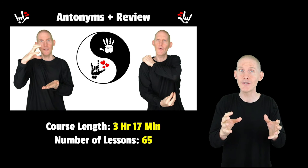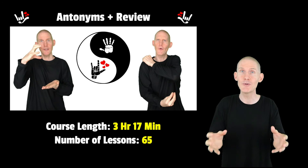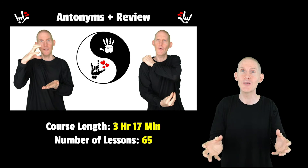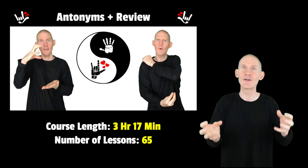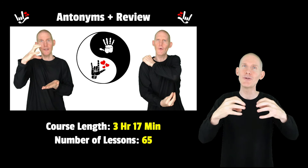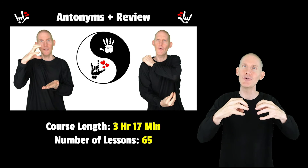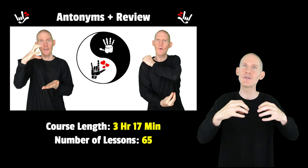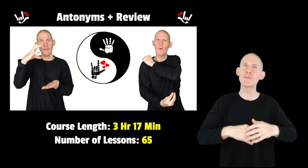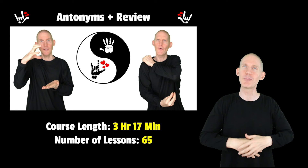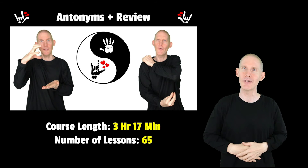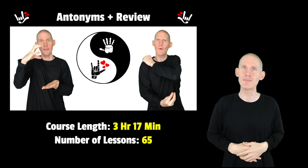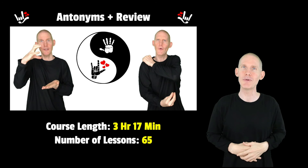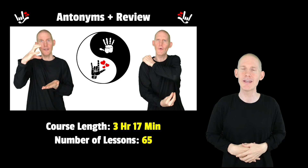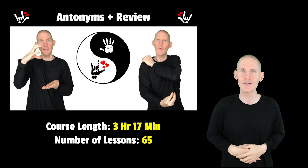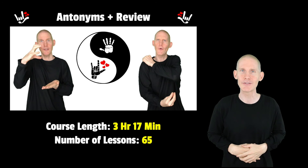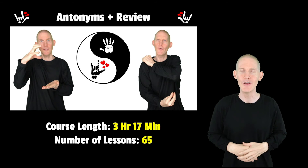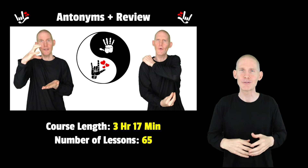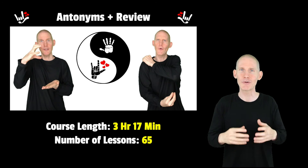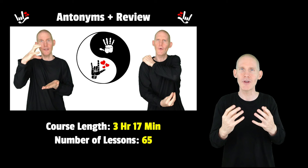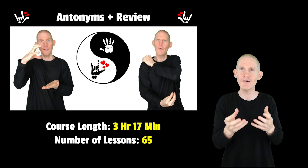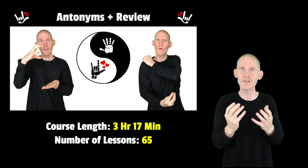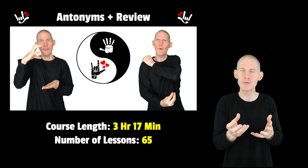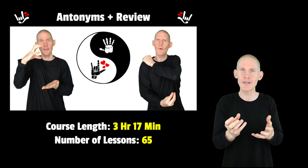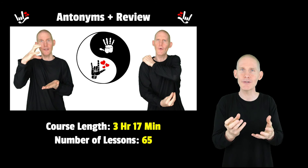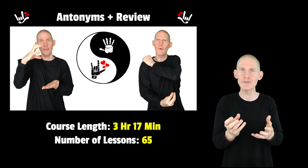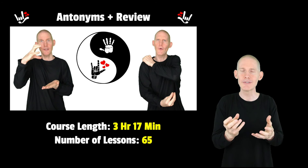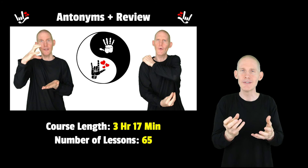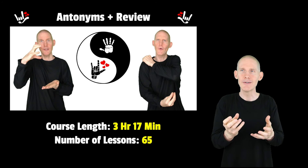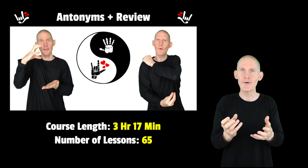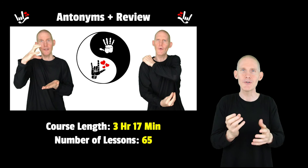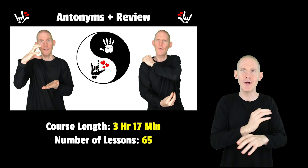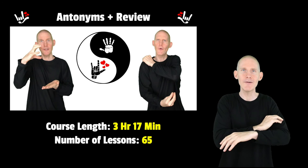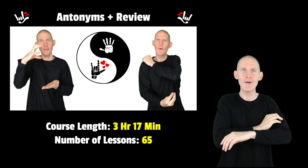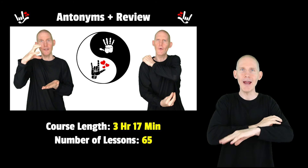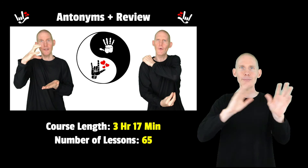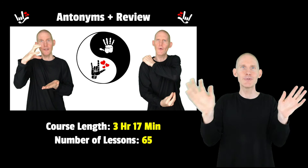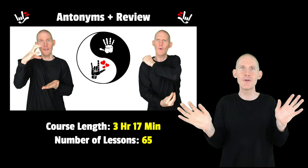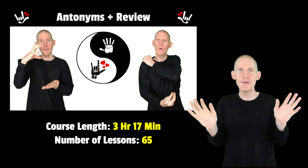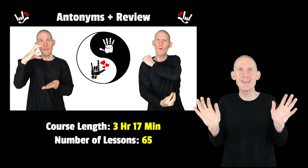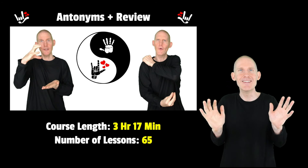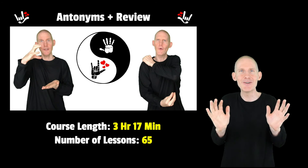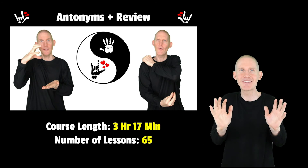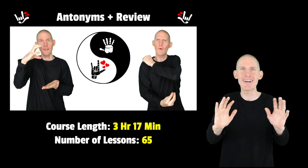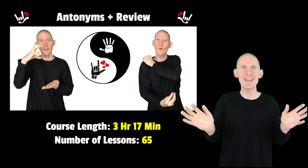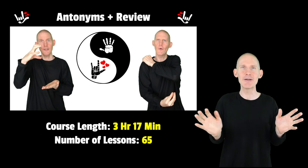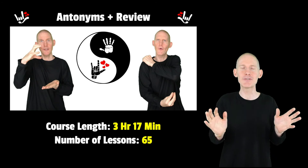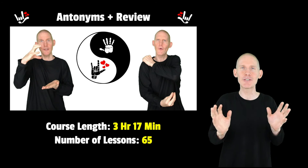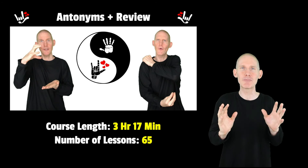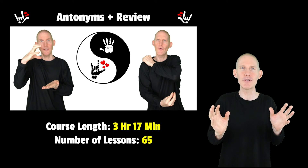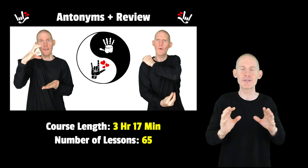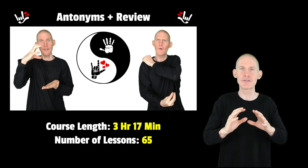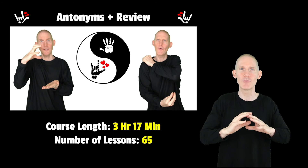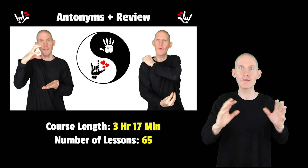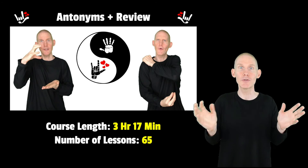to include complete beginners. So if you have some skills or you have absolutely no sign language experience